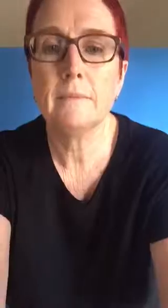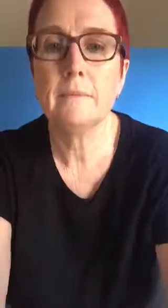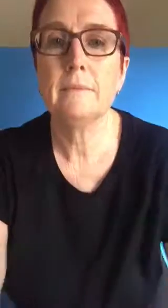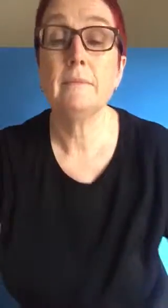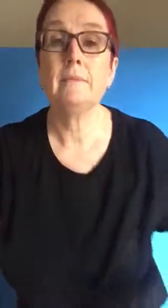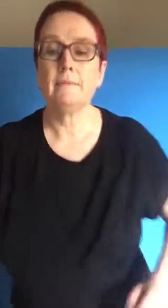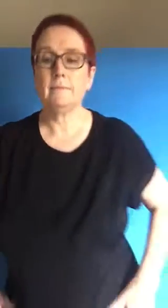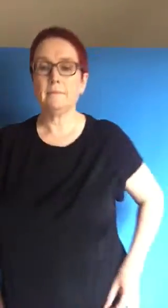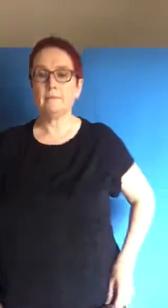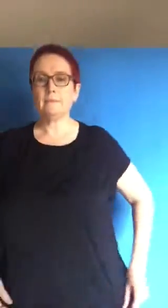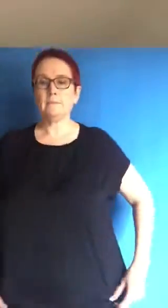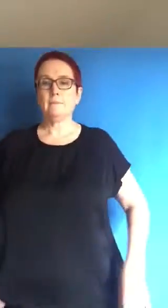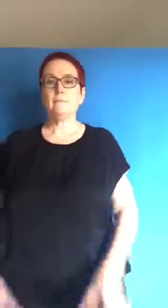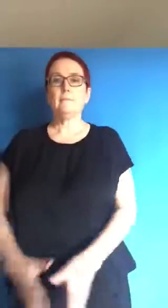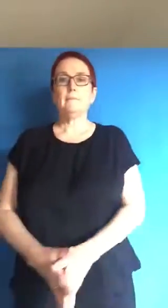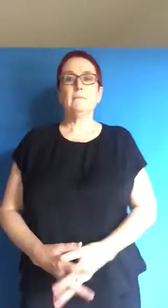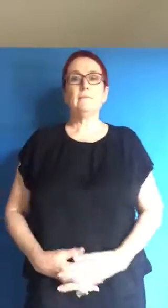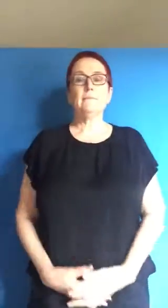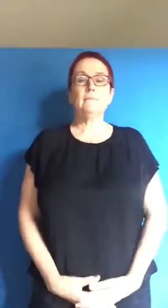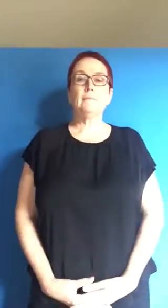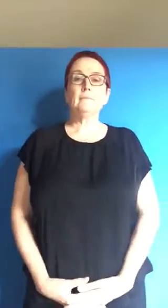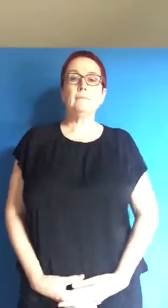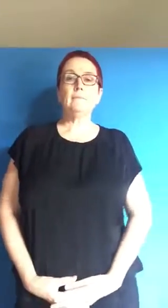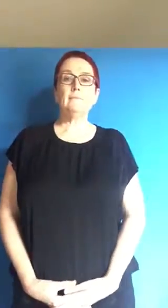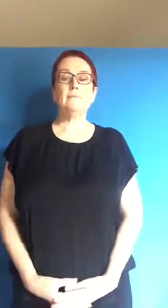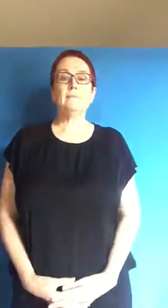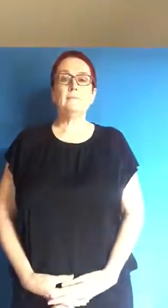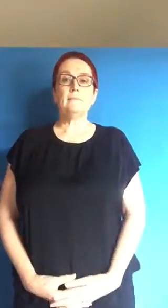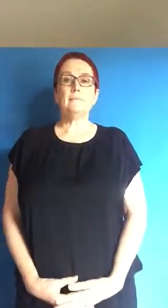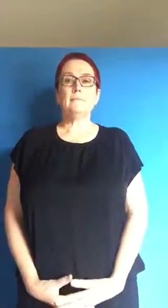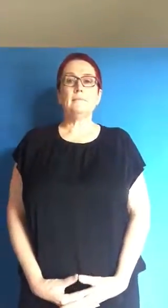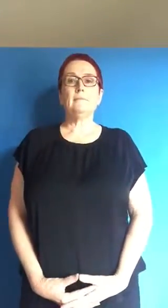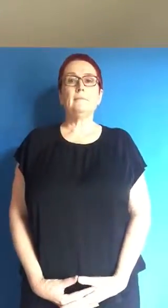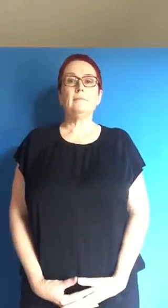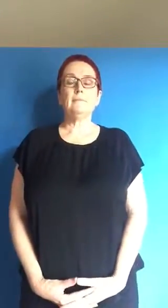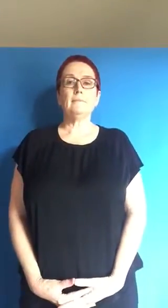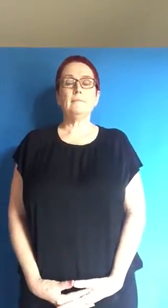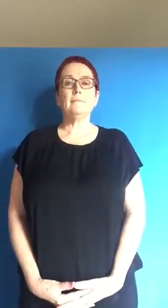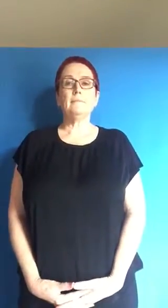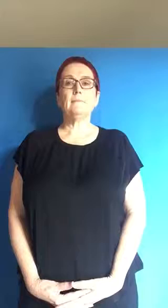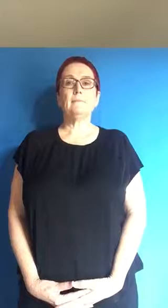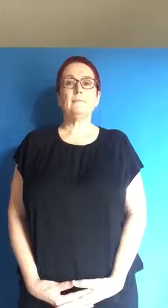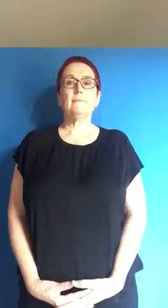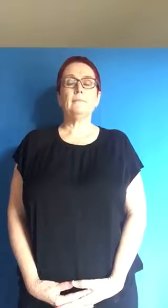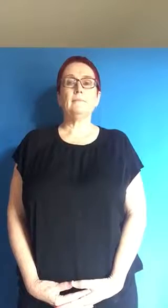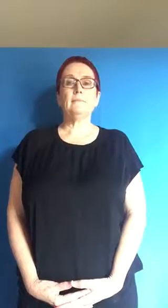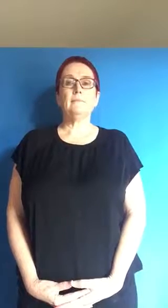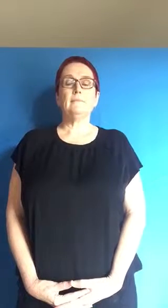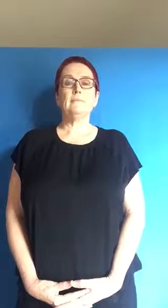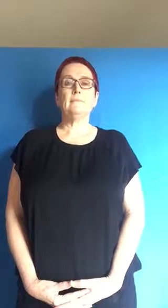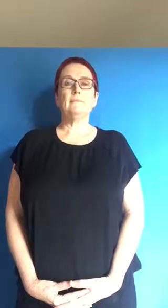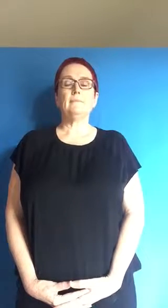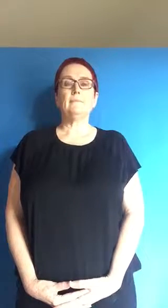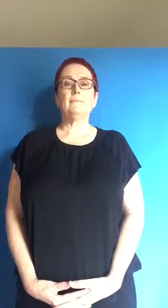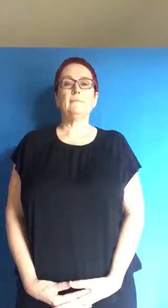by children, the study of language acquisition, and how it is computed in the brain, the discipline called neurolinguistics.